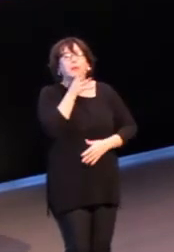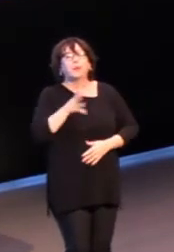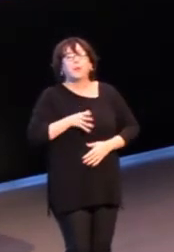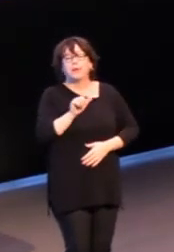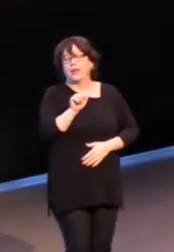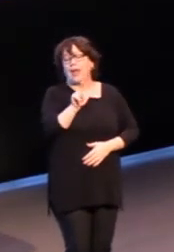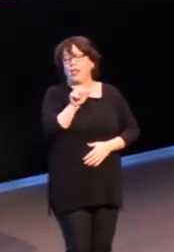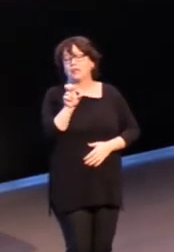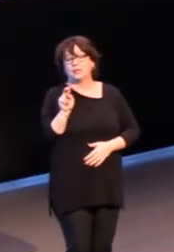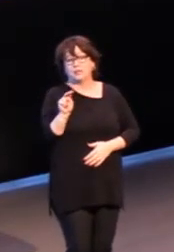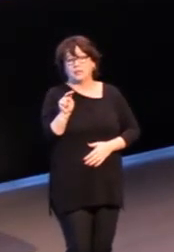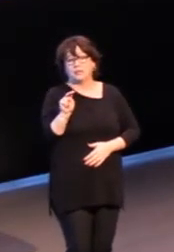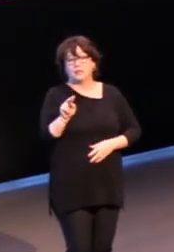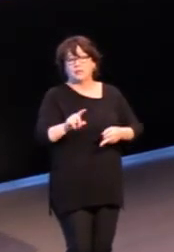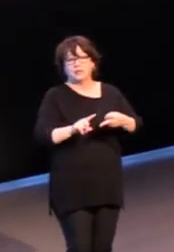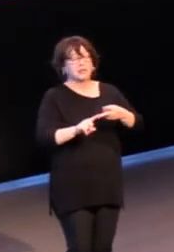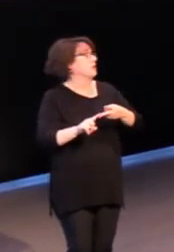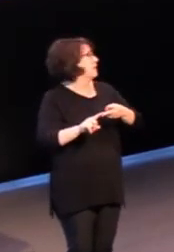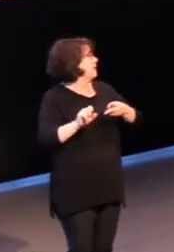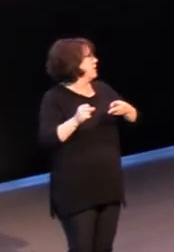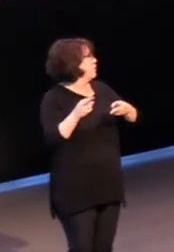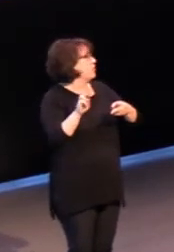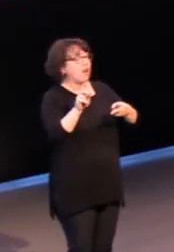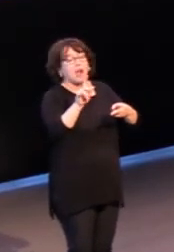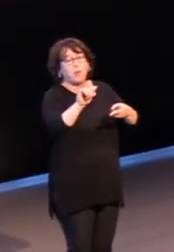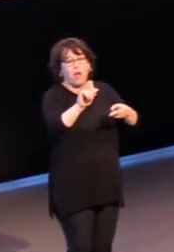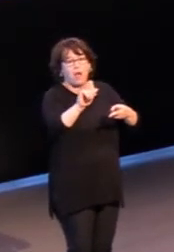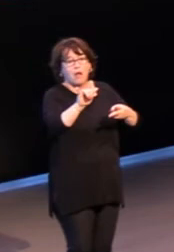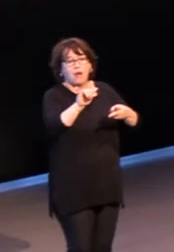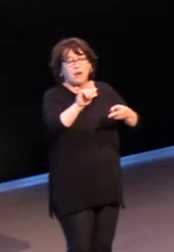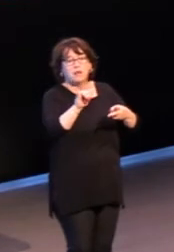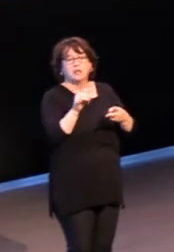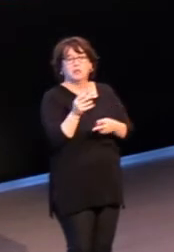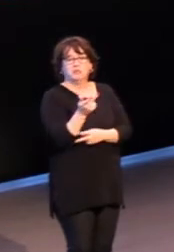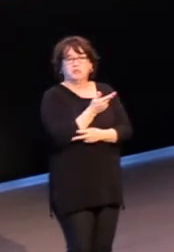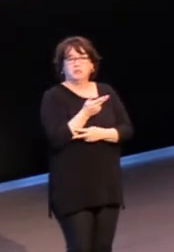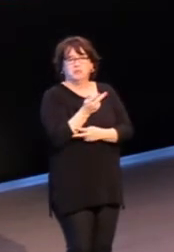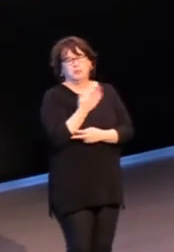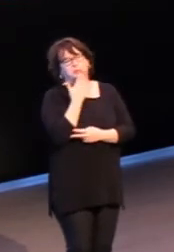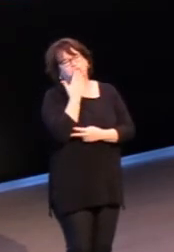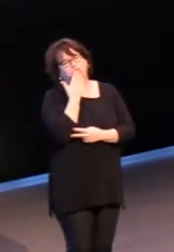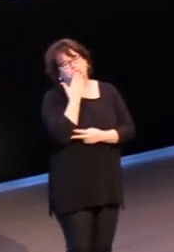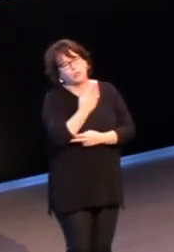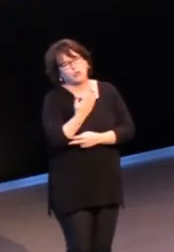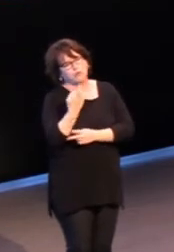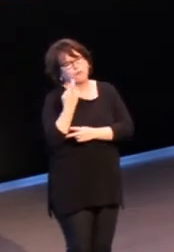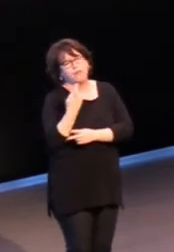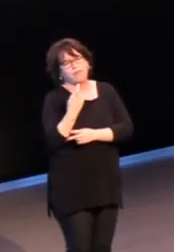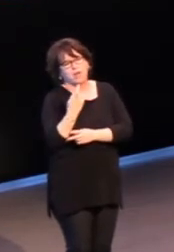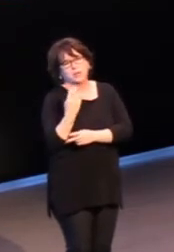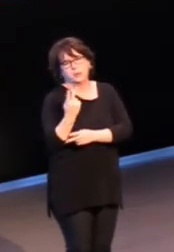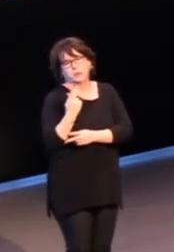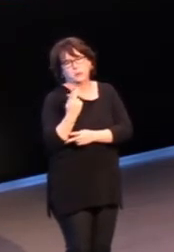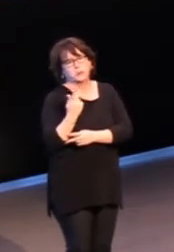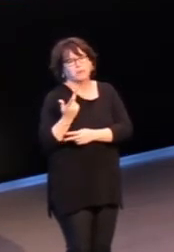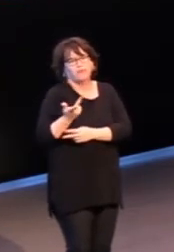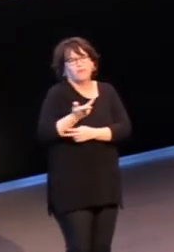Rosen and Sherrod Wertheimer Samayoa, two good friends of mine who have been with